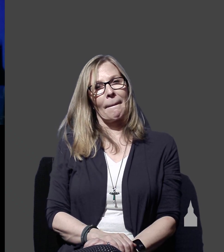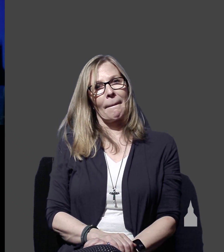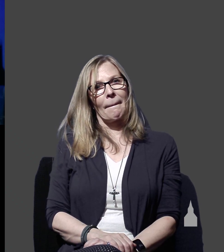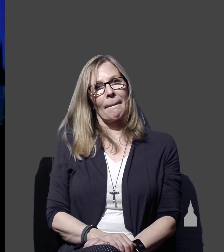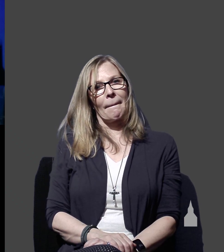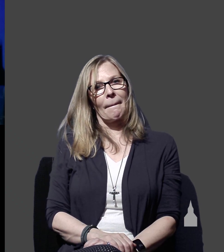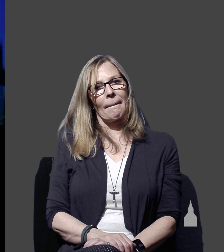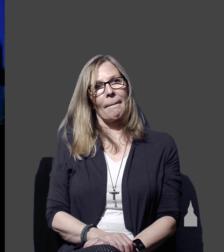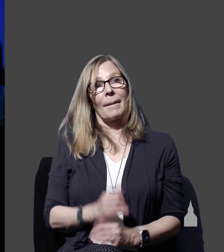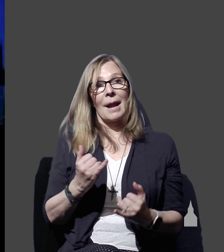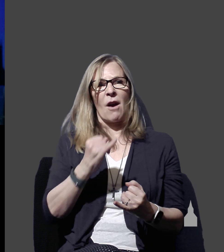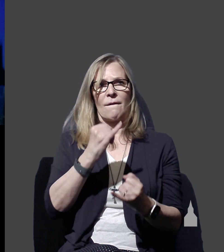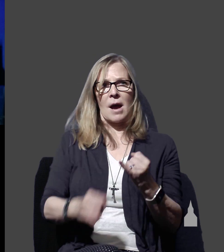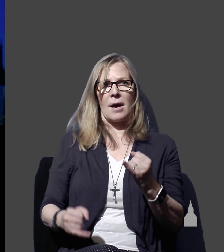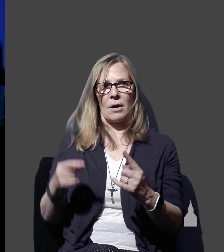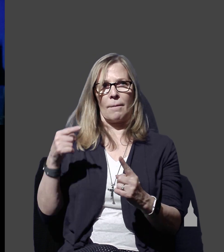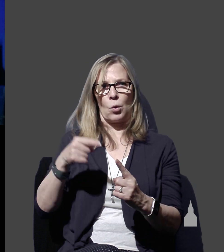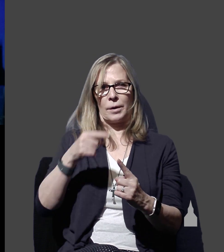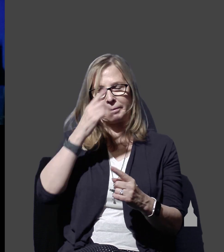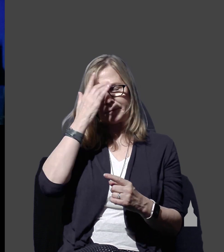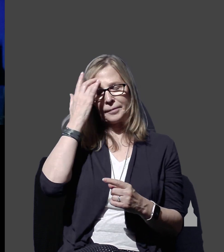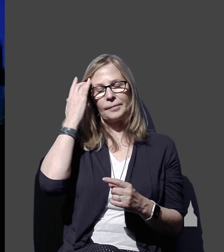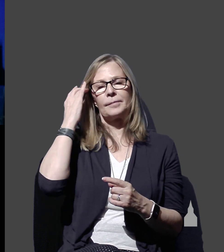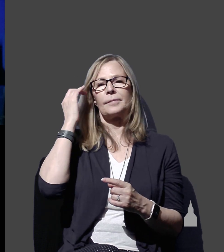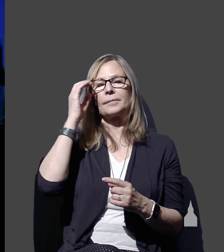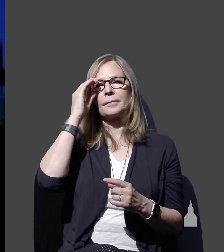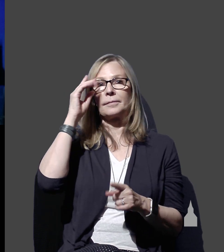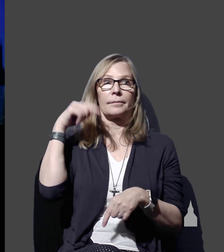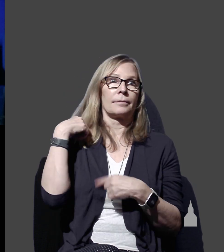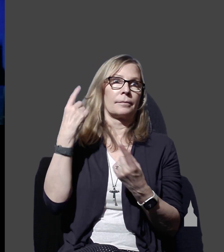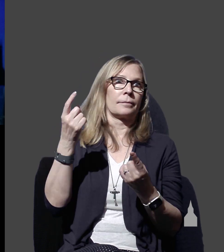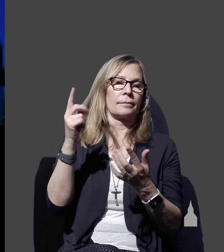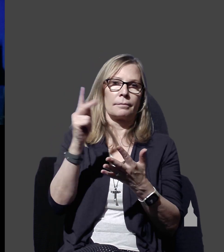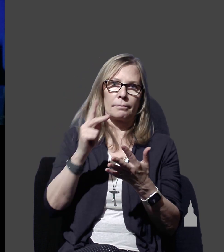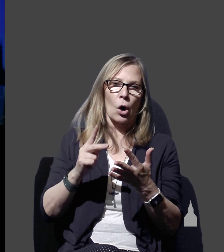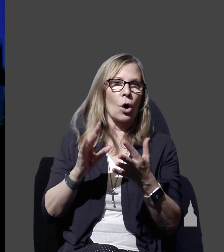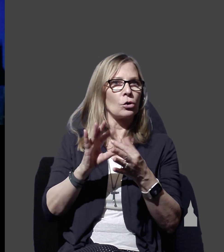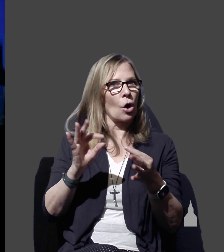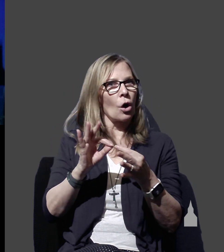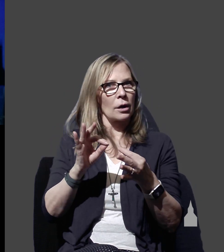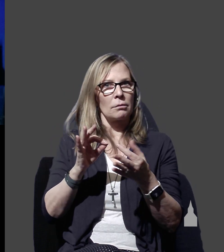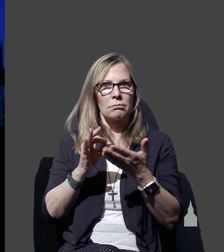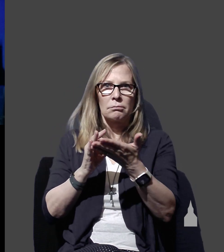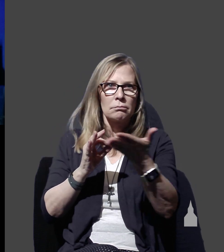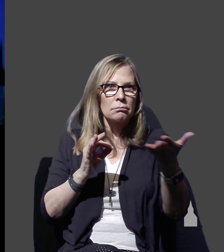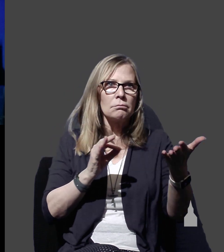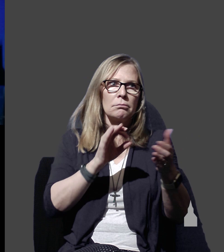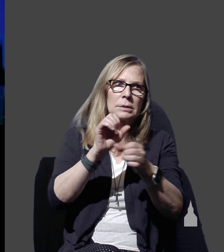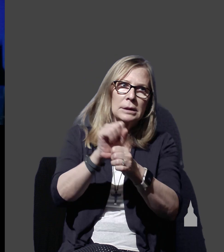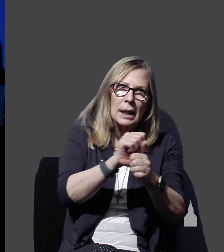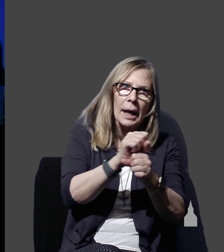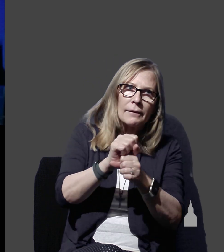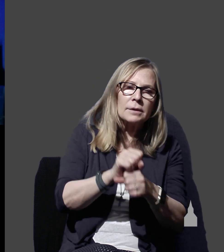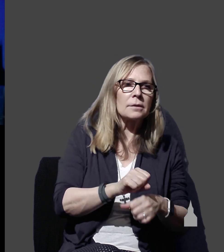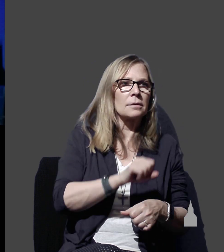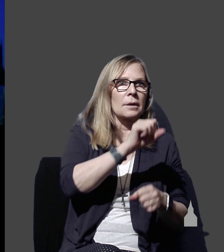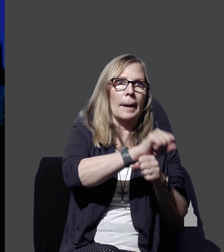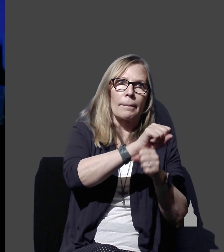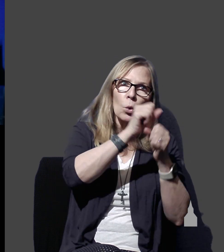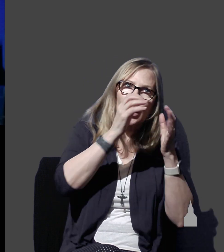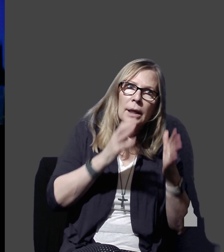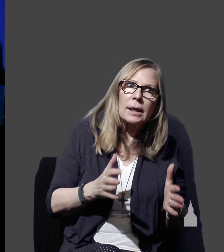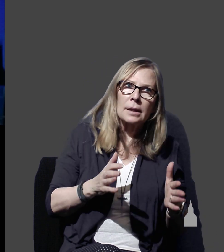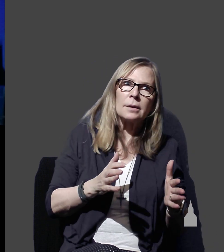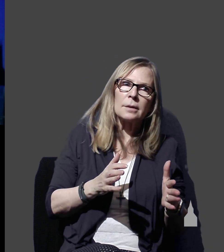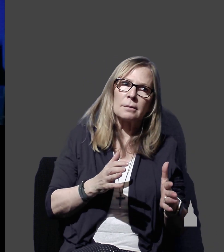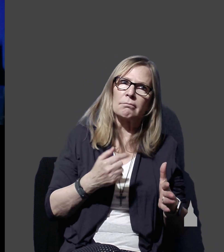That brings us to our final point. Up to now, Paul has been talking to slaves, employees, those of us who work